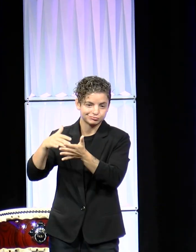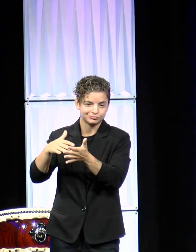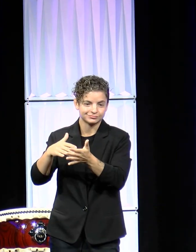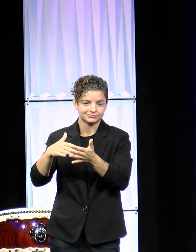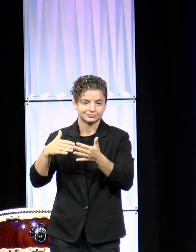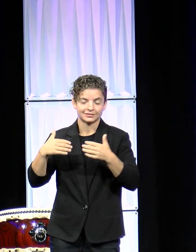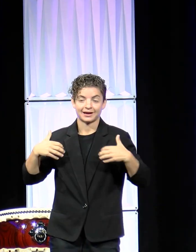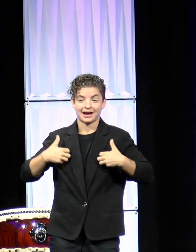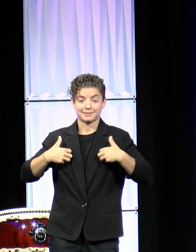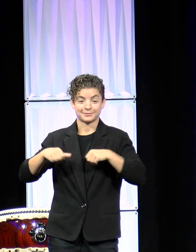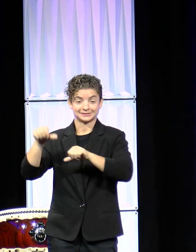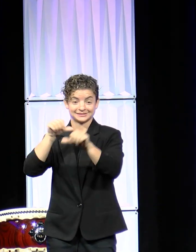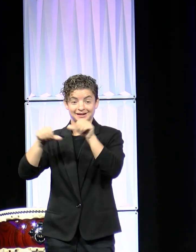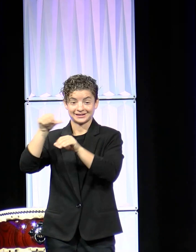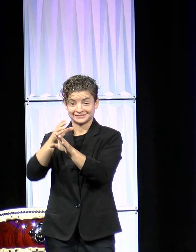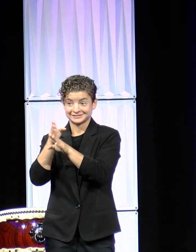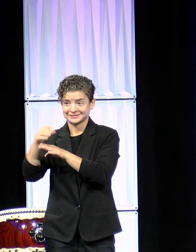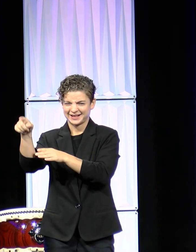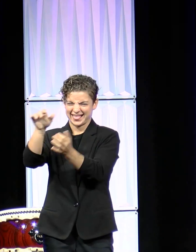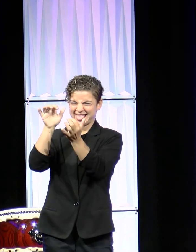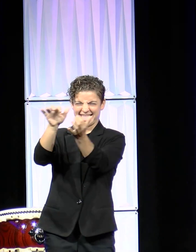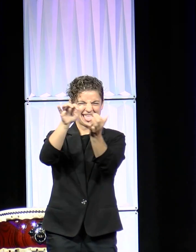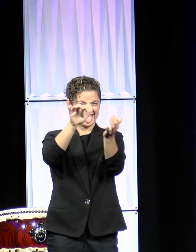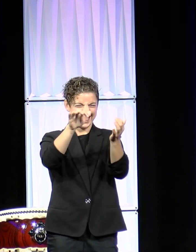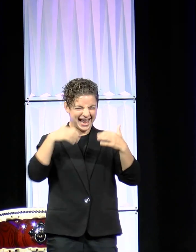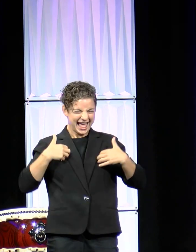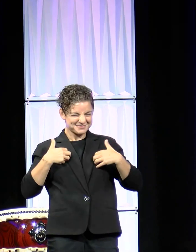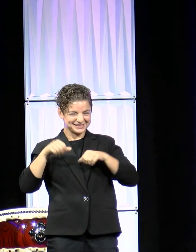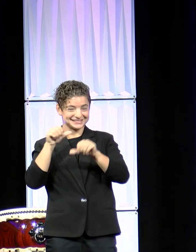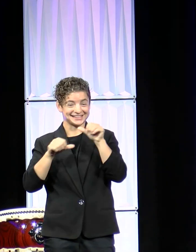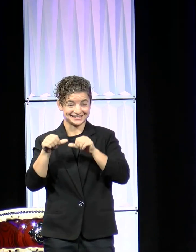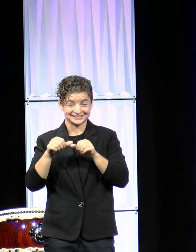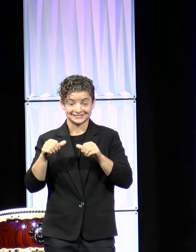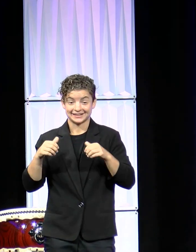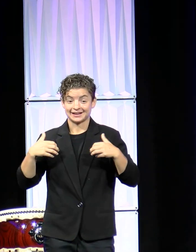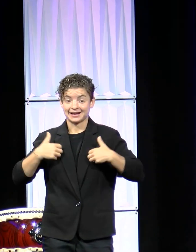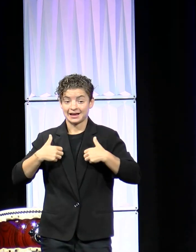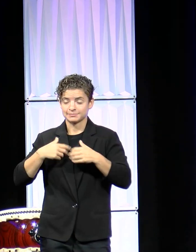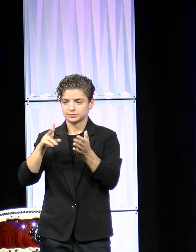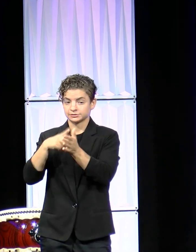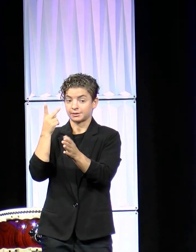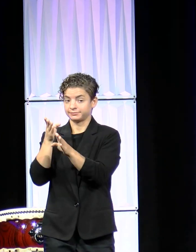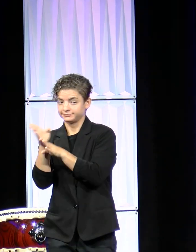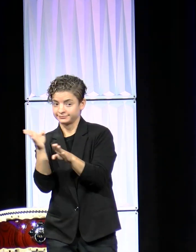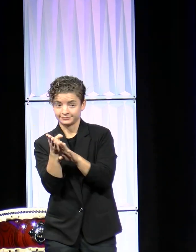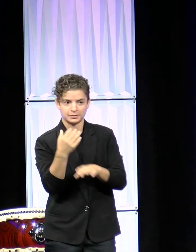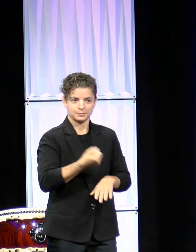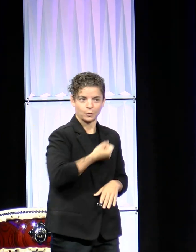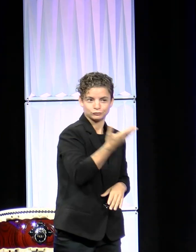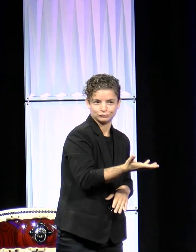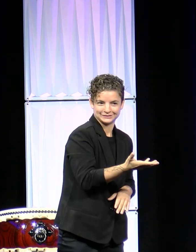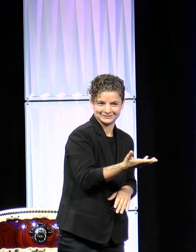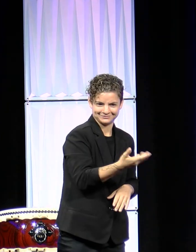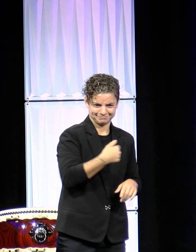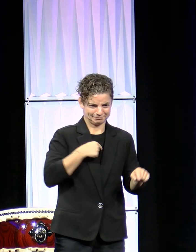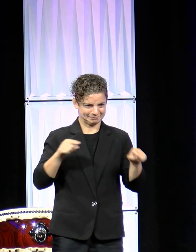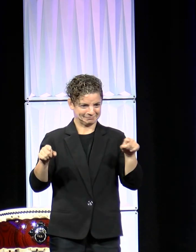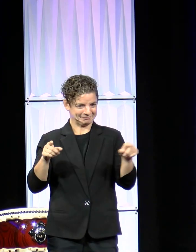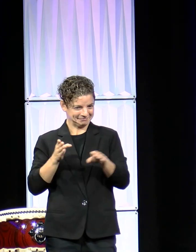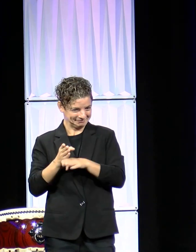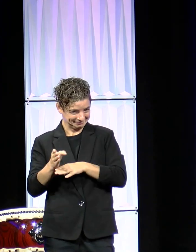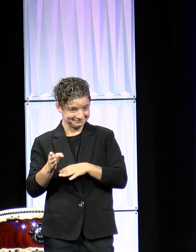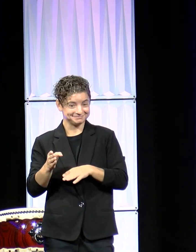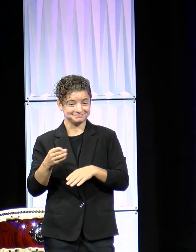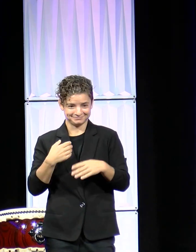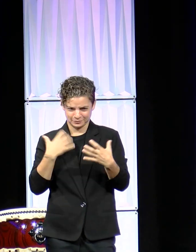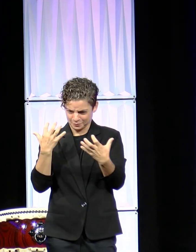See, that was the funny part. I wanted to be a veterinarian. All my life I wanted to help and support